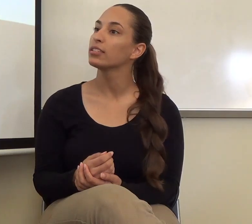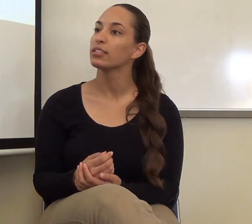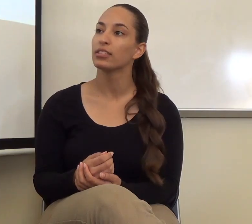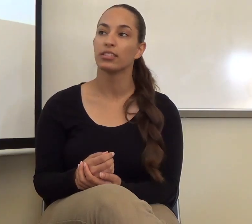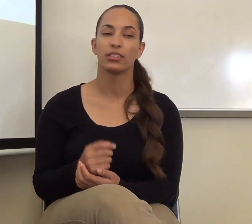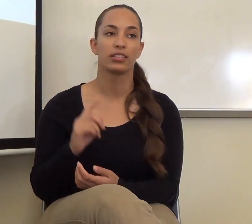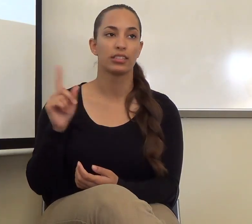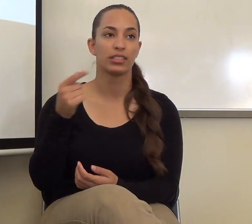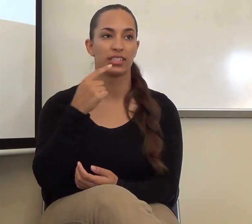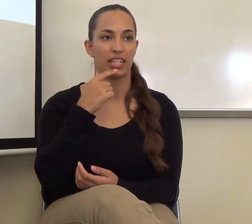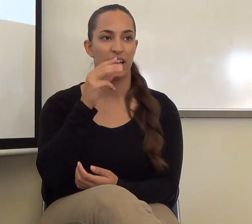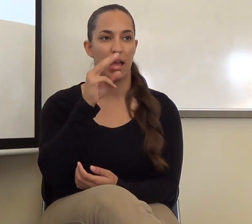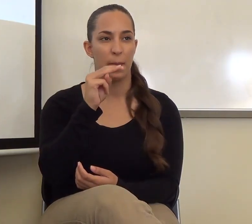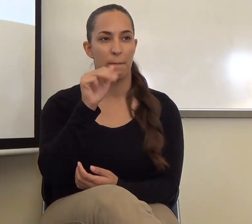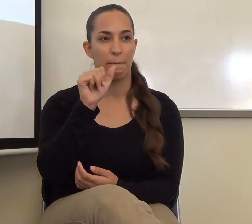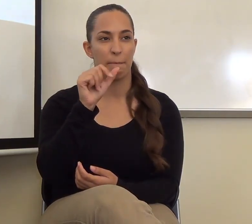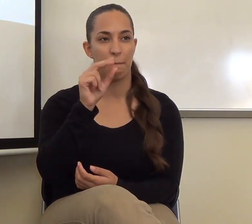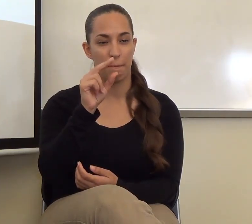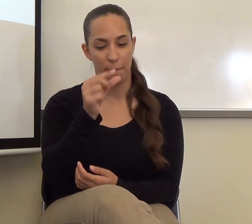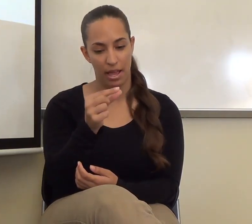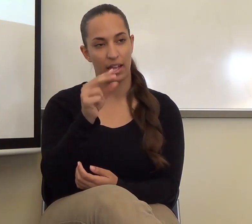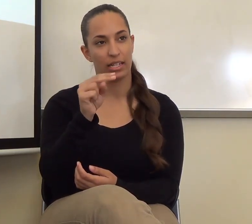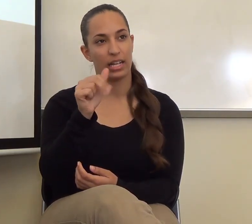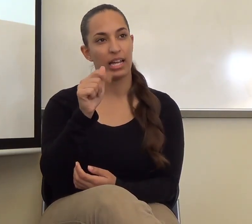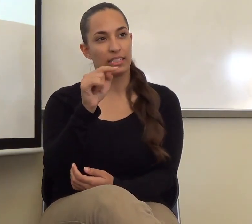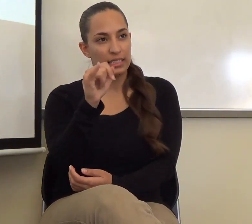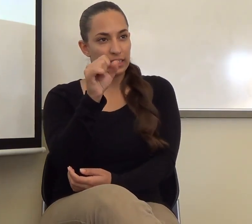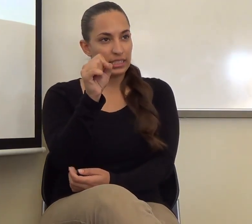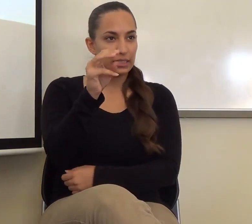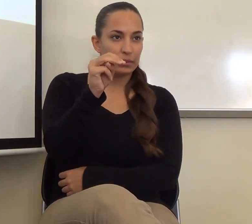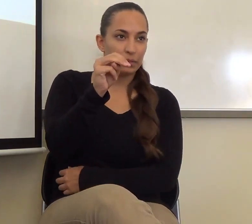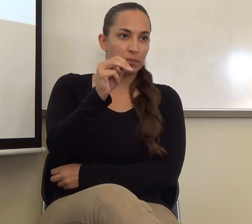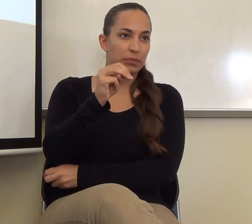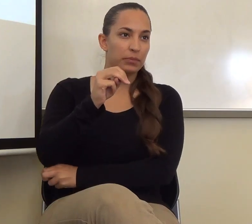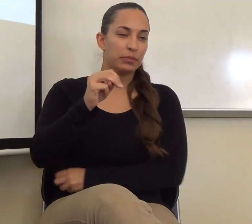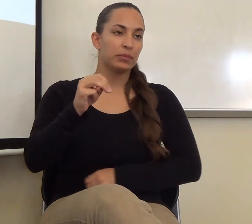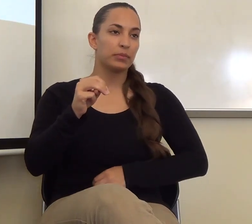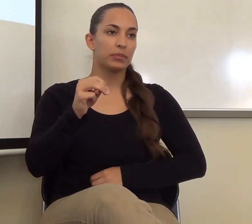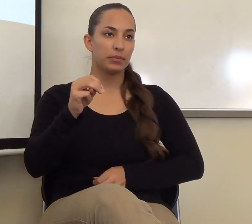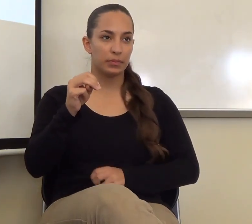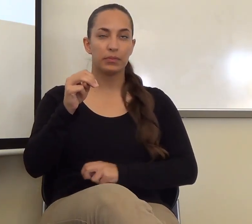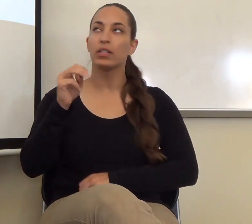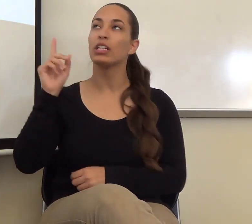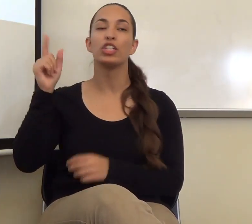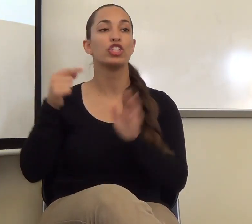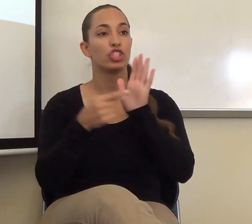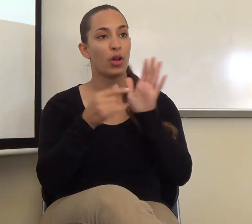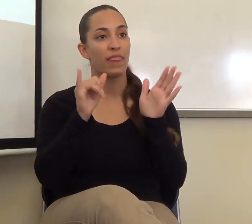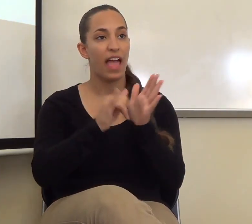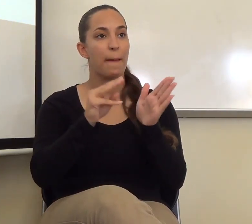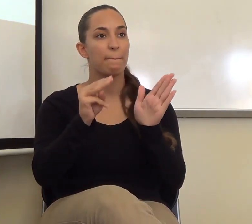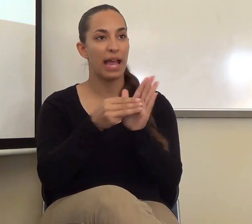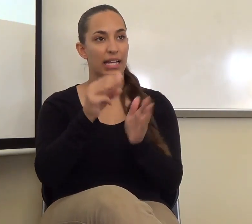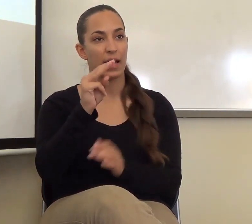Magnetism. Okay, he also showed that magnetism could be converted into electricity